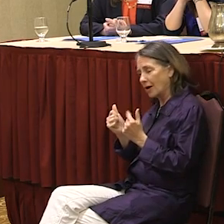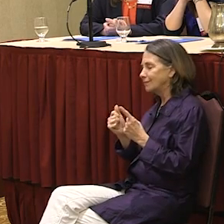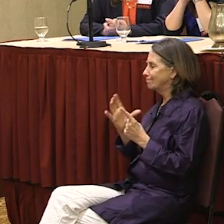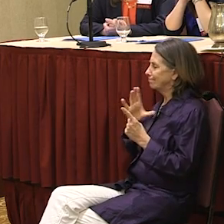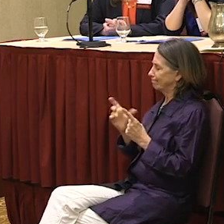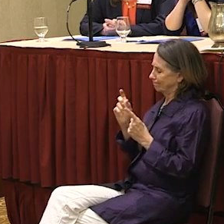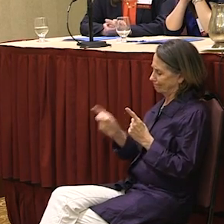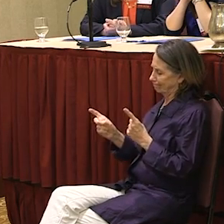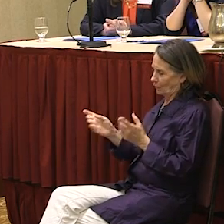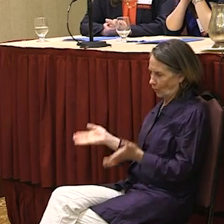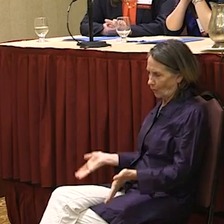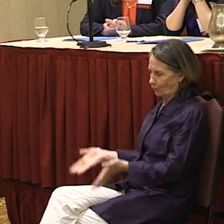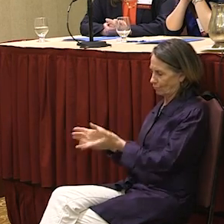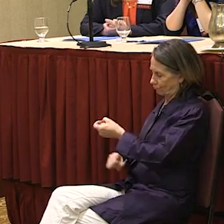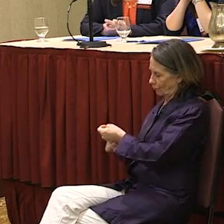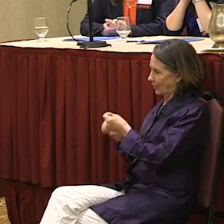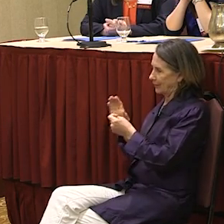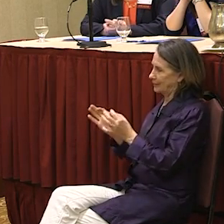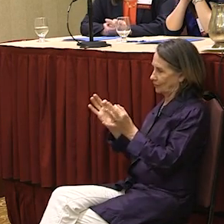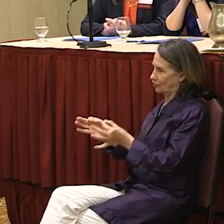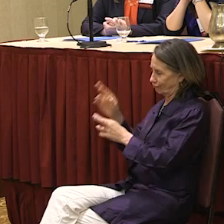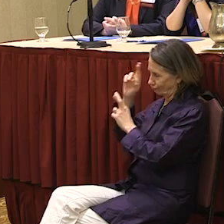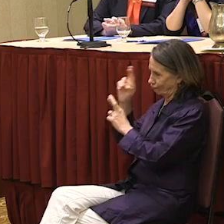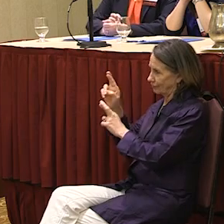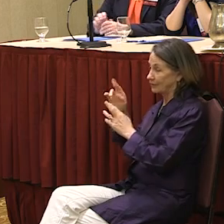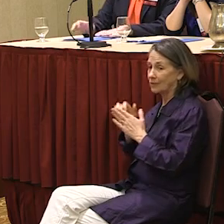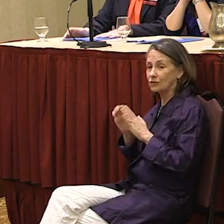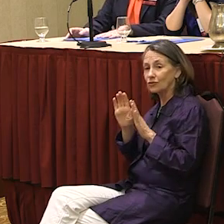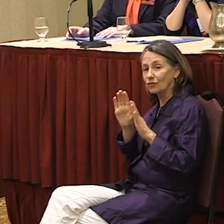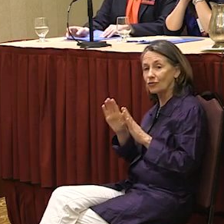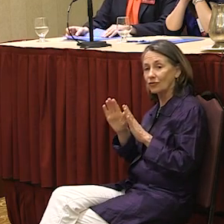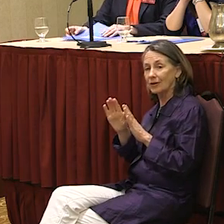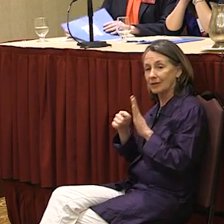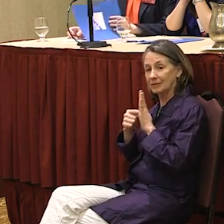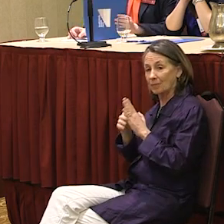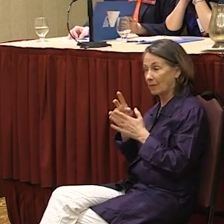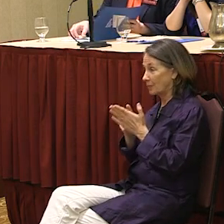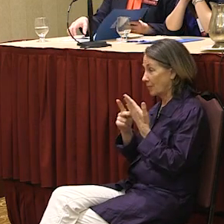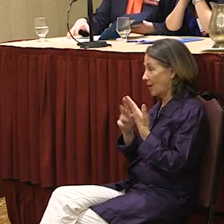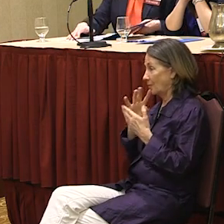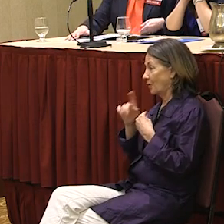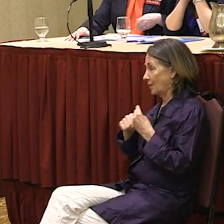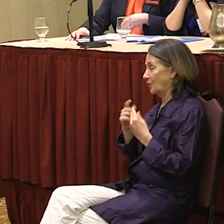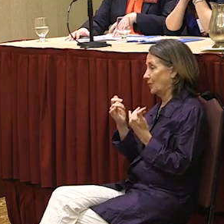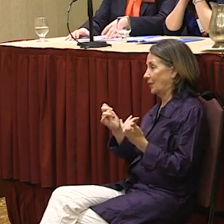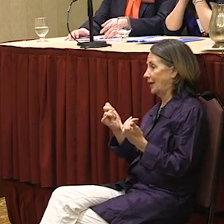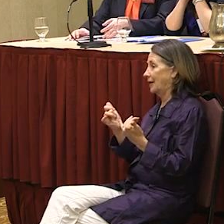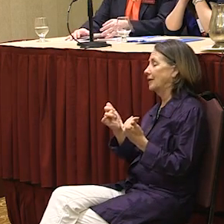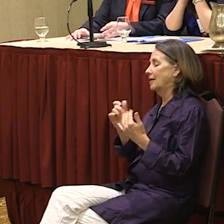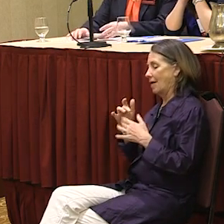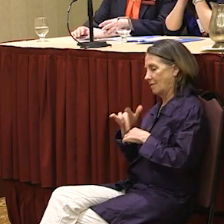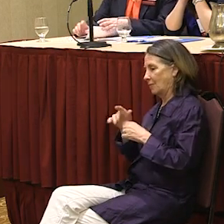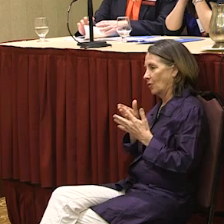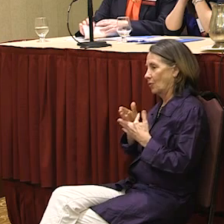will support his decision. So that's just a great example of the programs that I'm going to be talking about today that are available